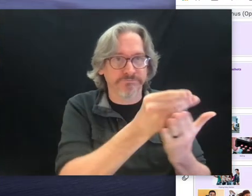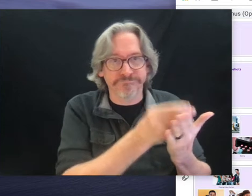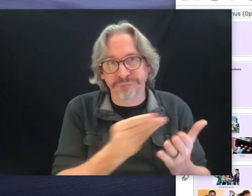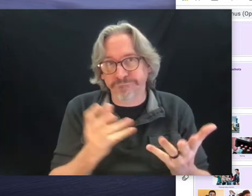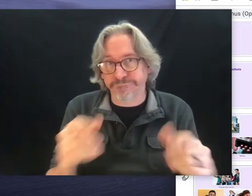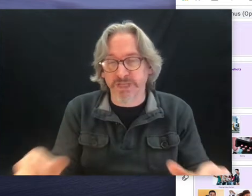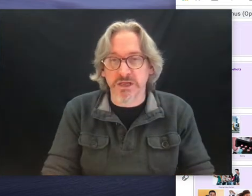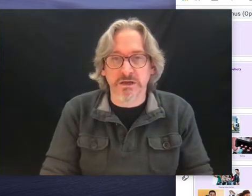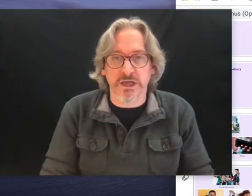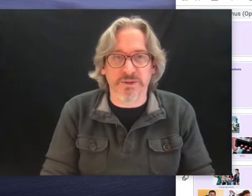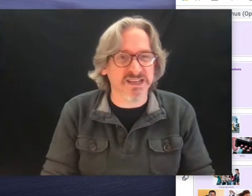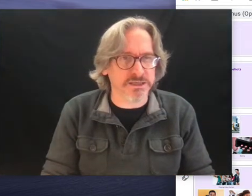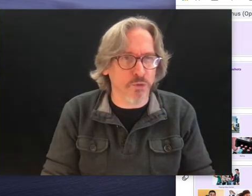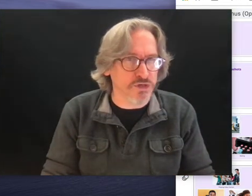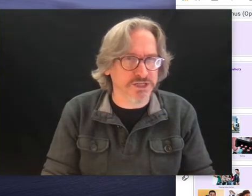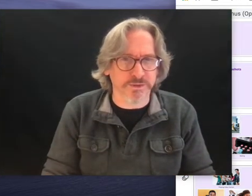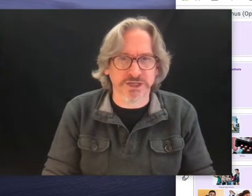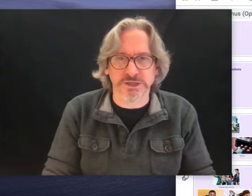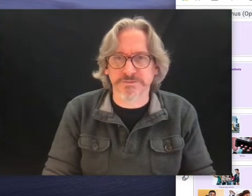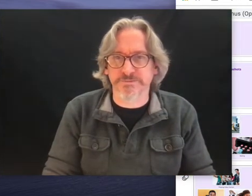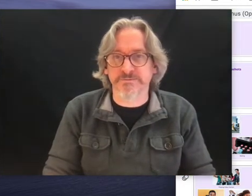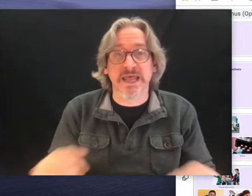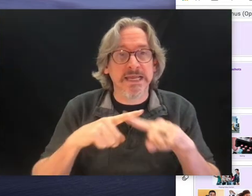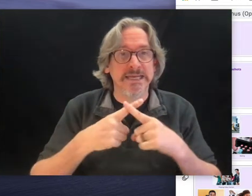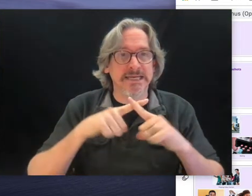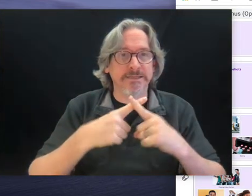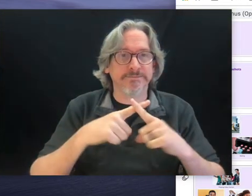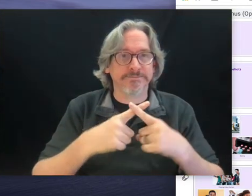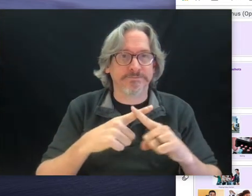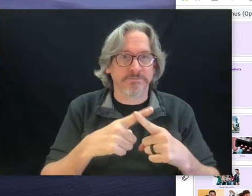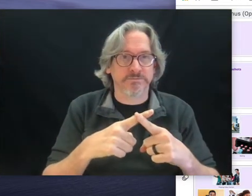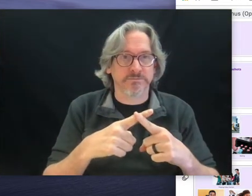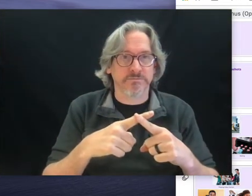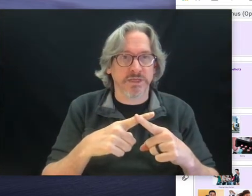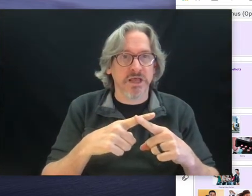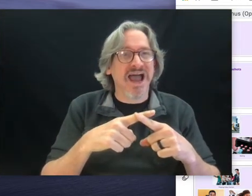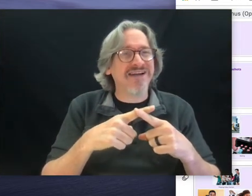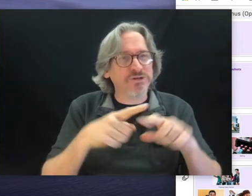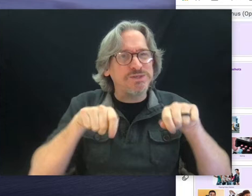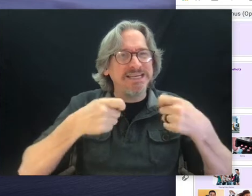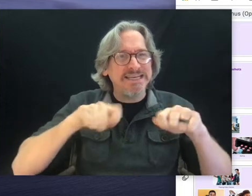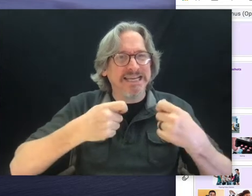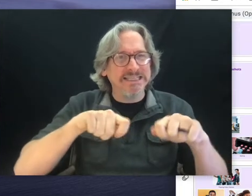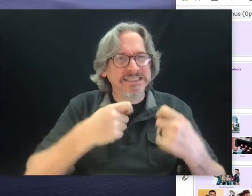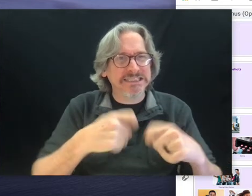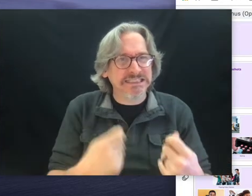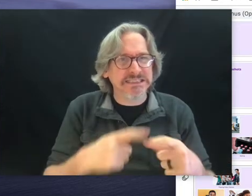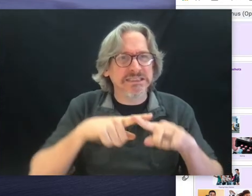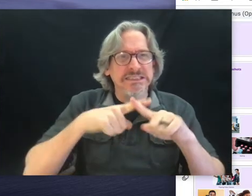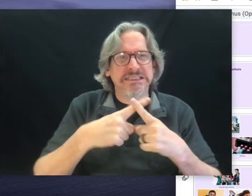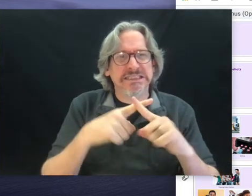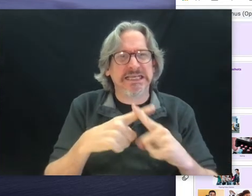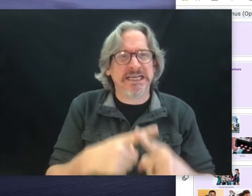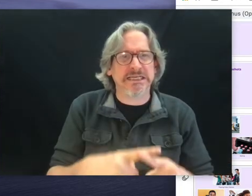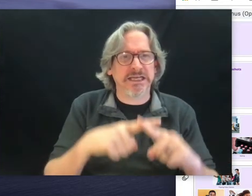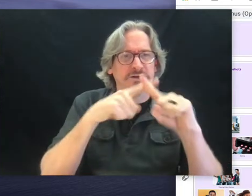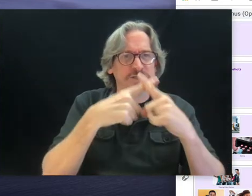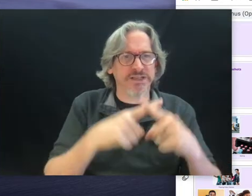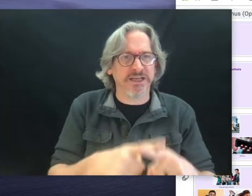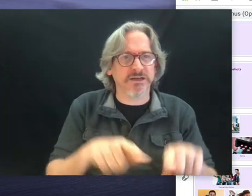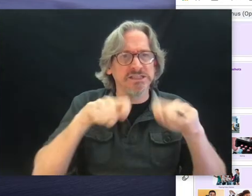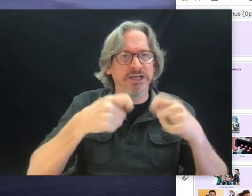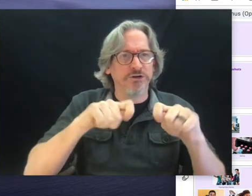one. It applies to more situations. Knitting. I've also seen knitting.